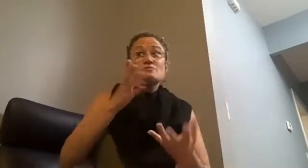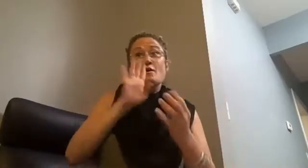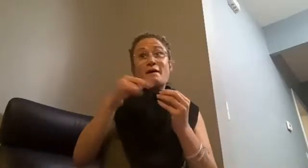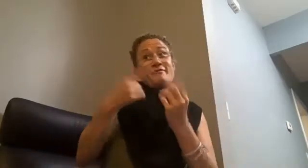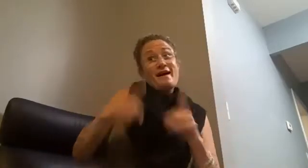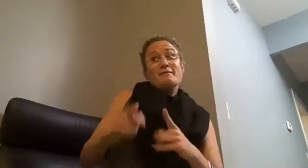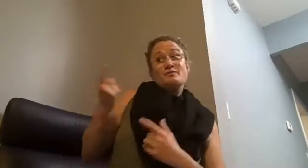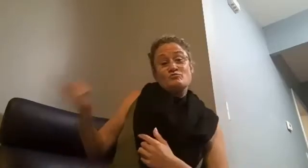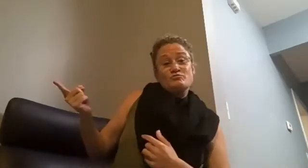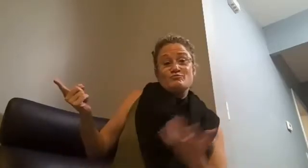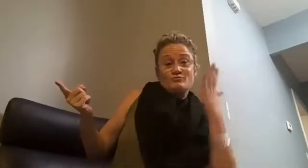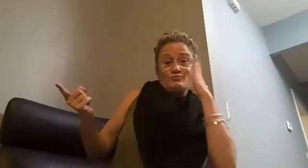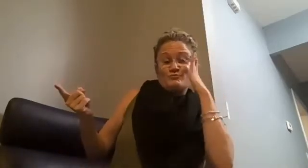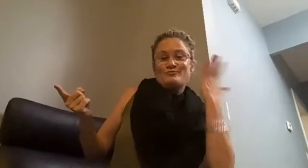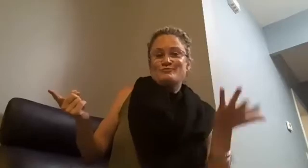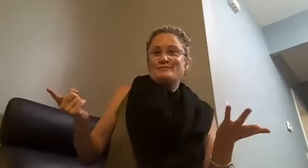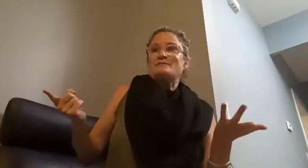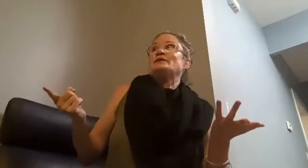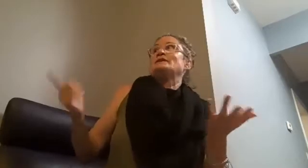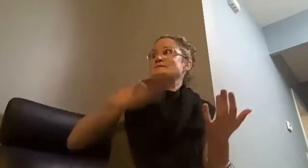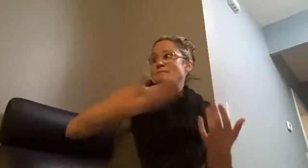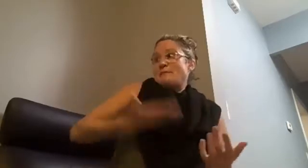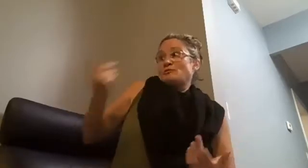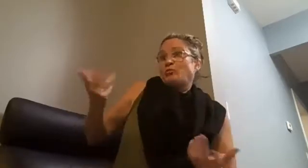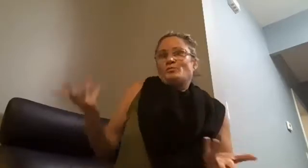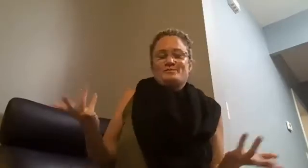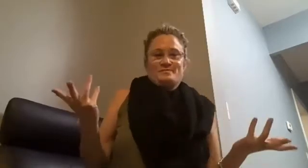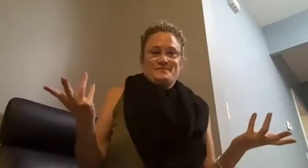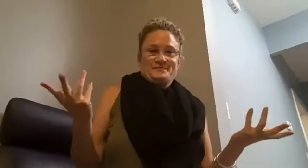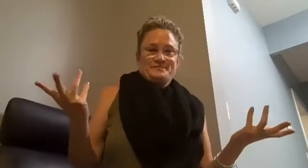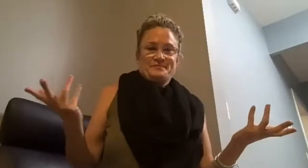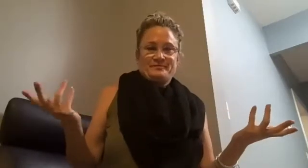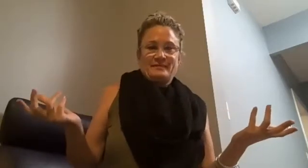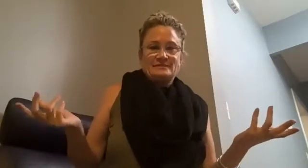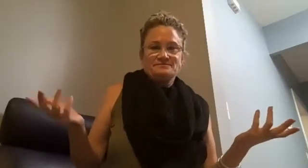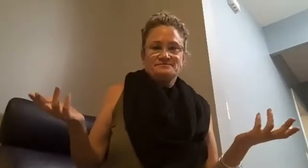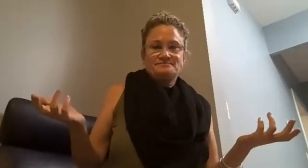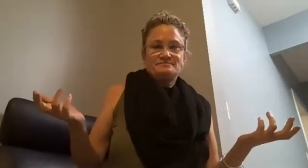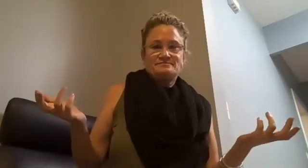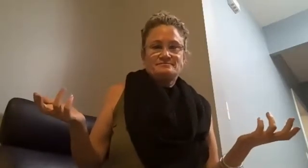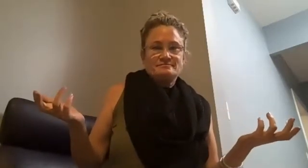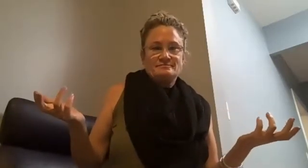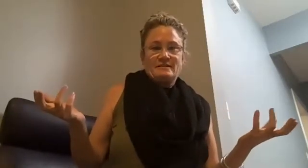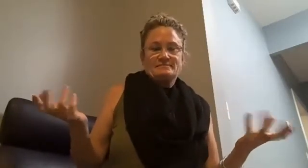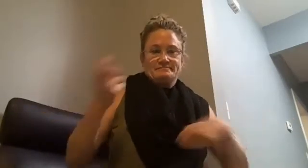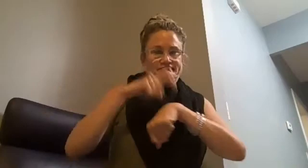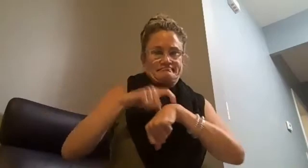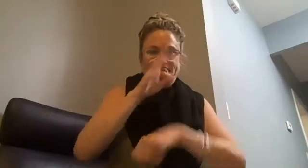you as admitted by you. For the time that I've been sober,